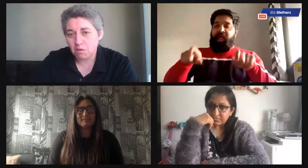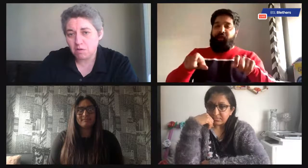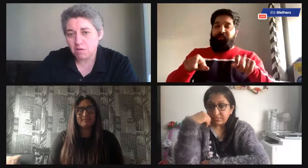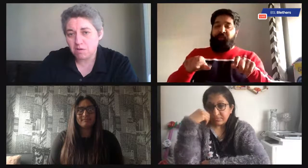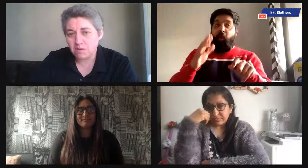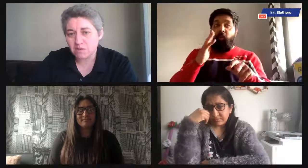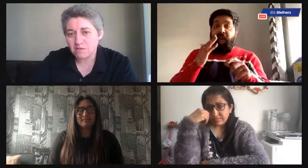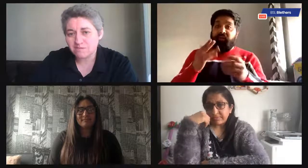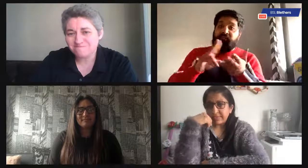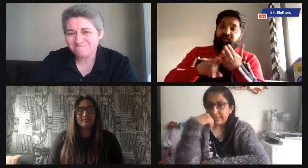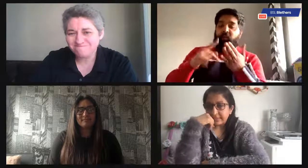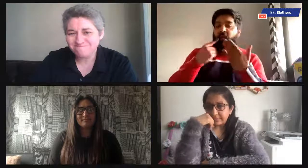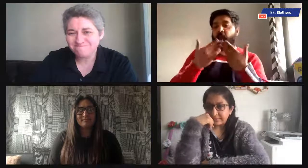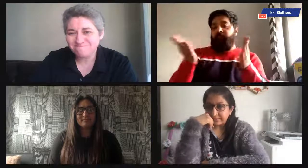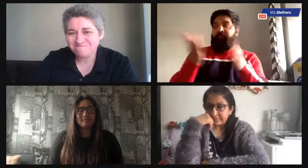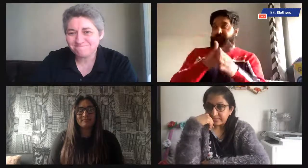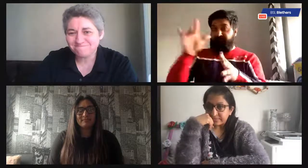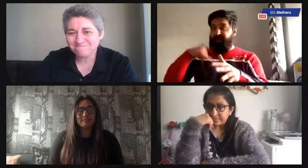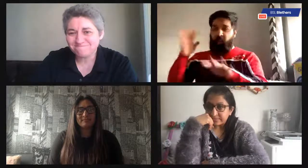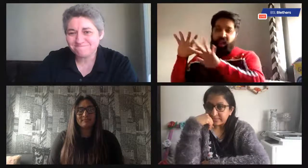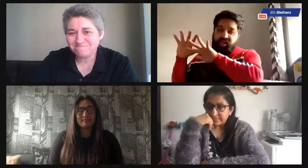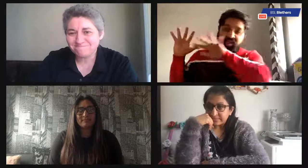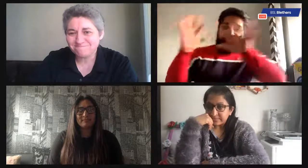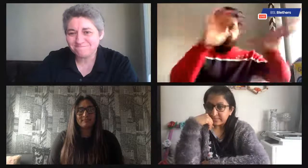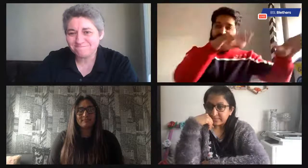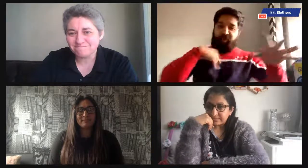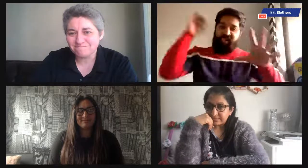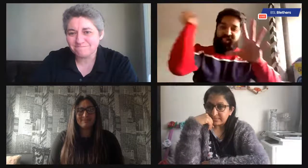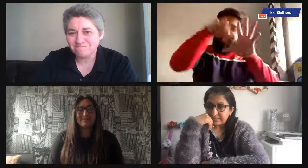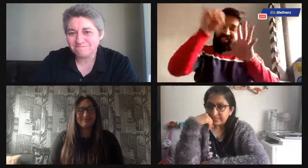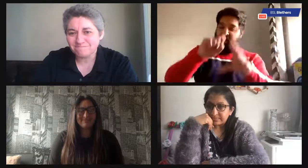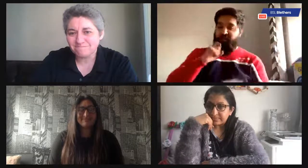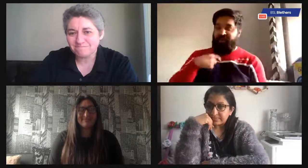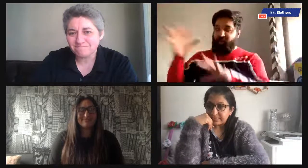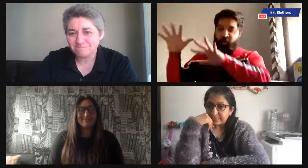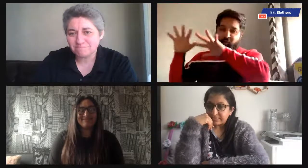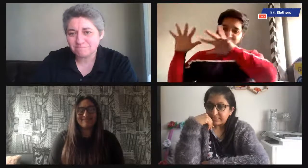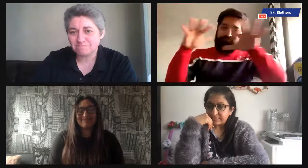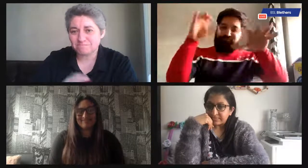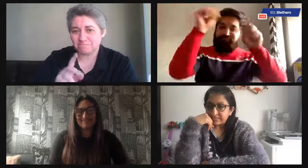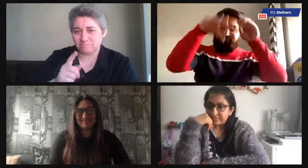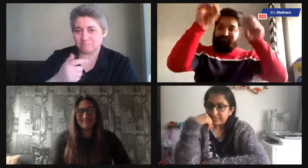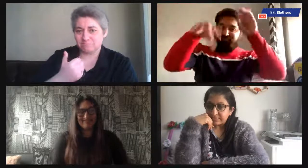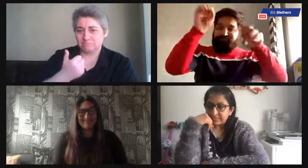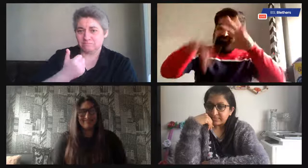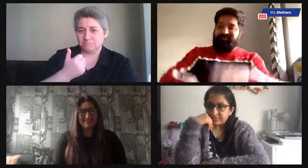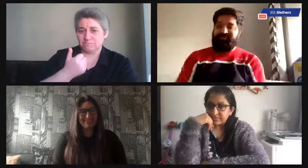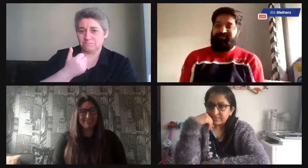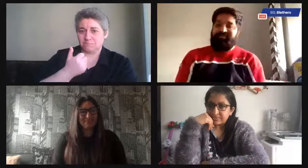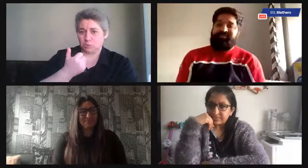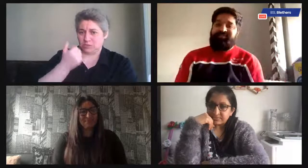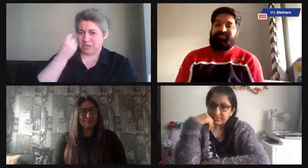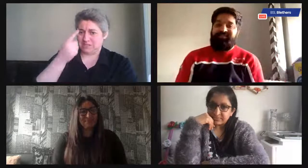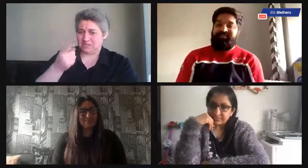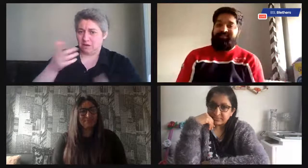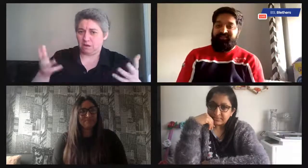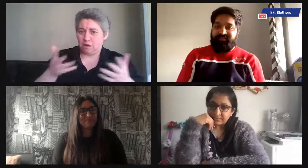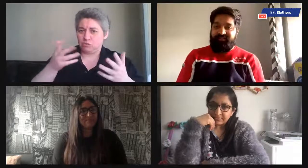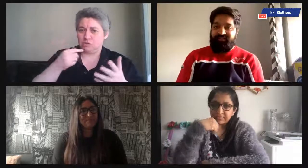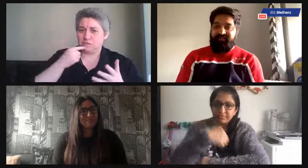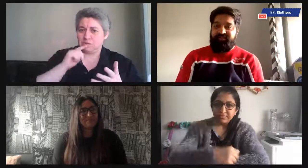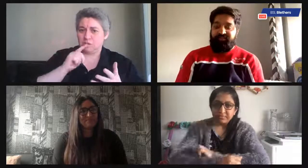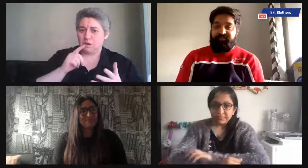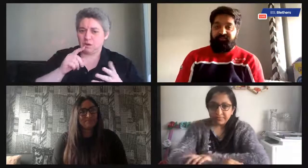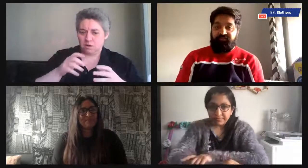shop. But now, obviously, because of the COVID restriction and lockdown, no one's been able to do that.